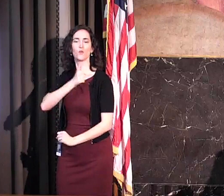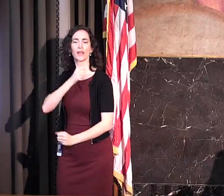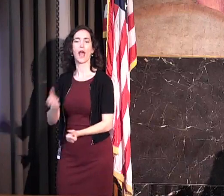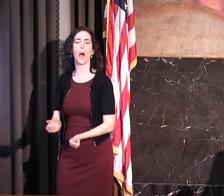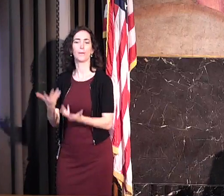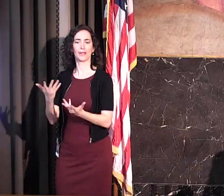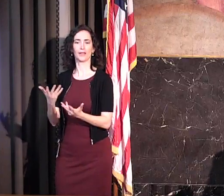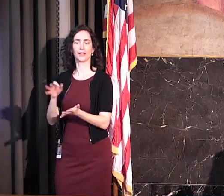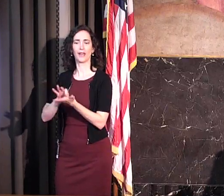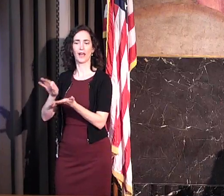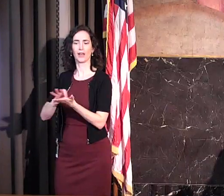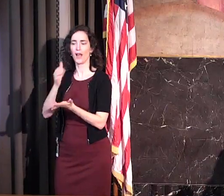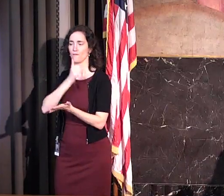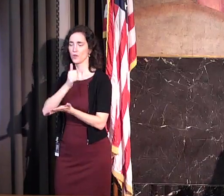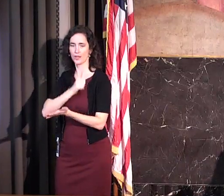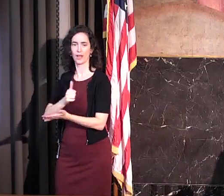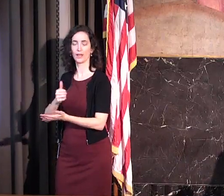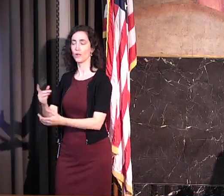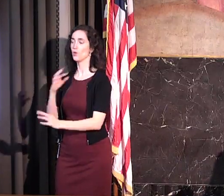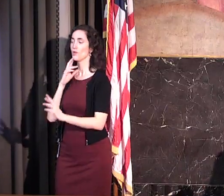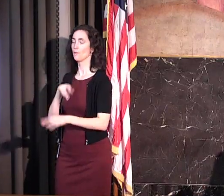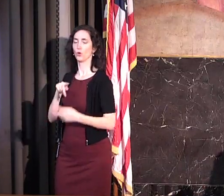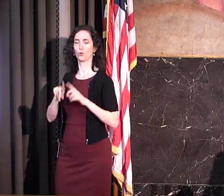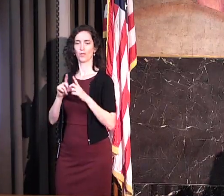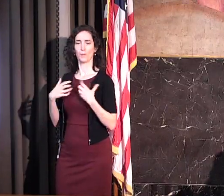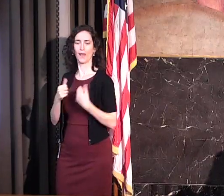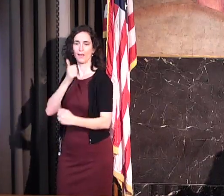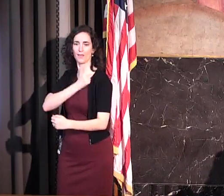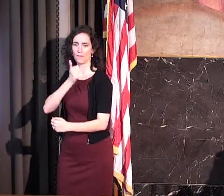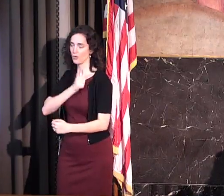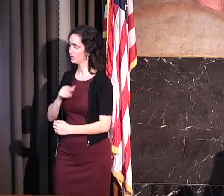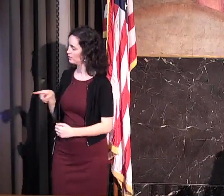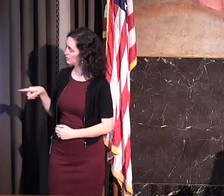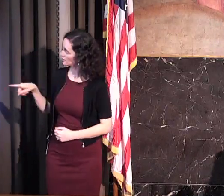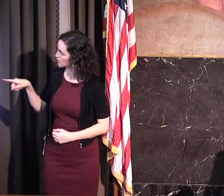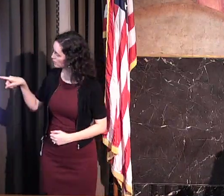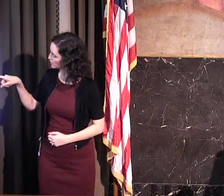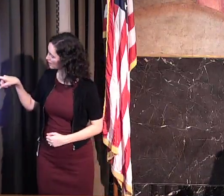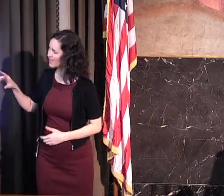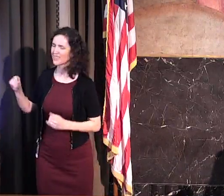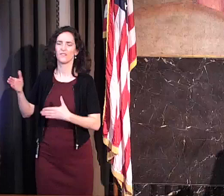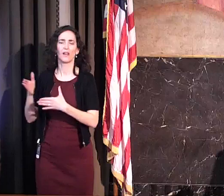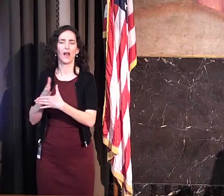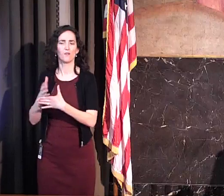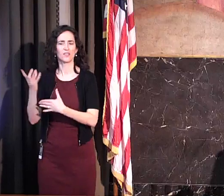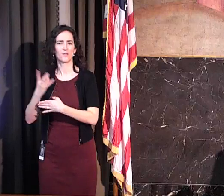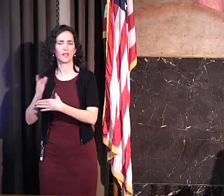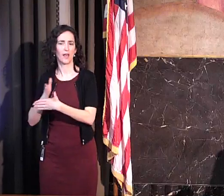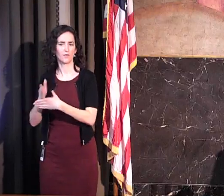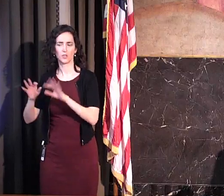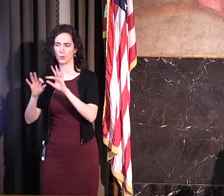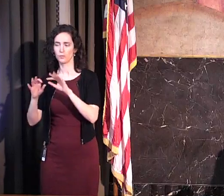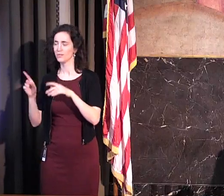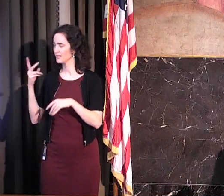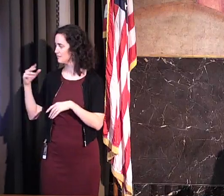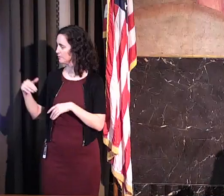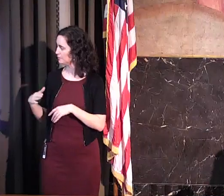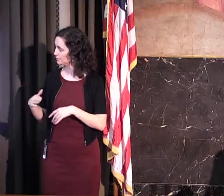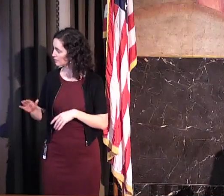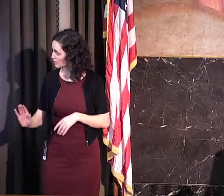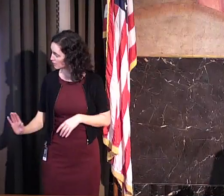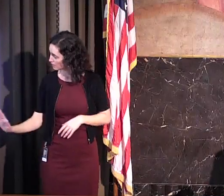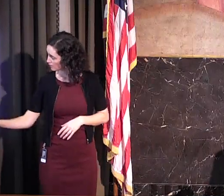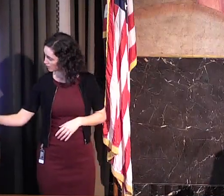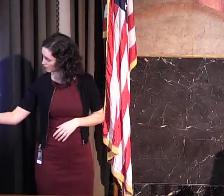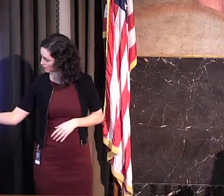new cases reported to us in the Department of Health every day, smoothed out over a 7-day rolling average. On the bottom left, you see